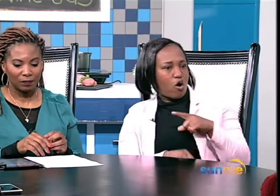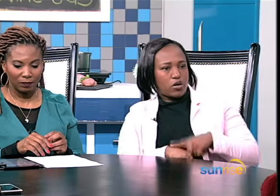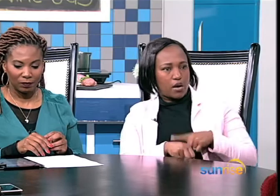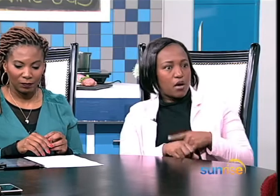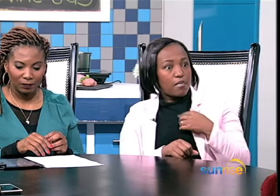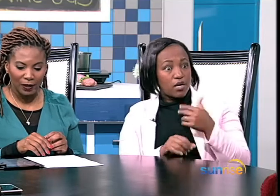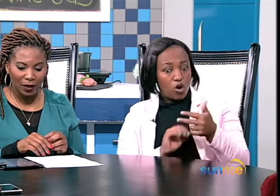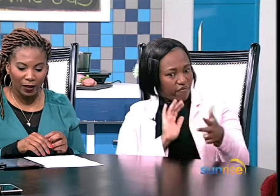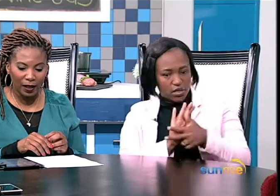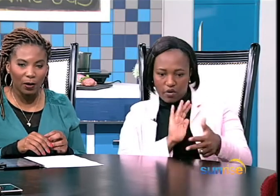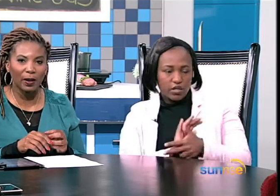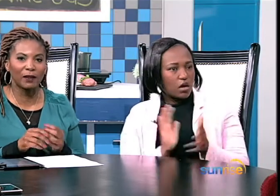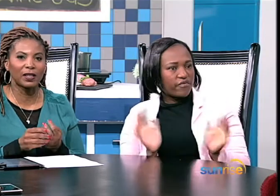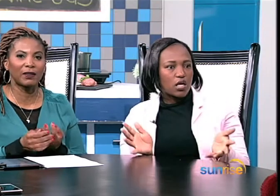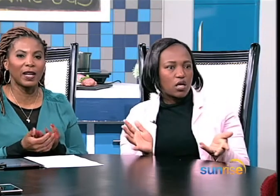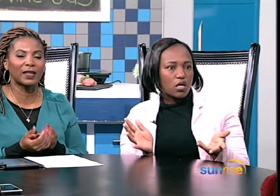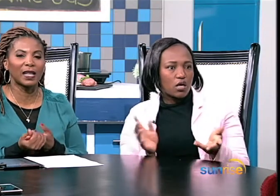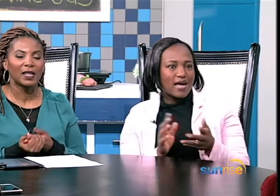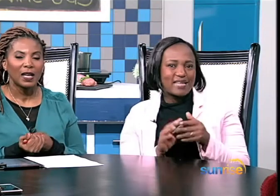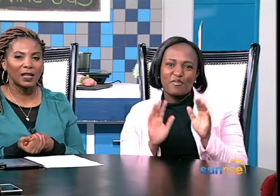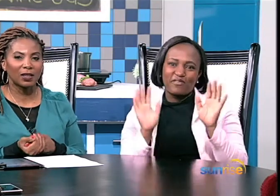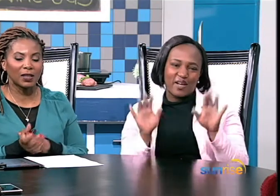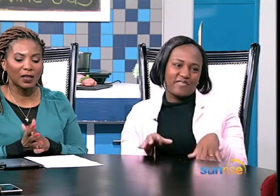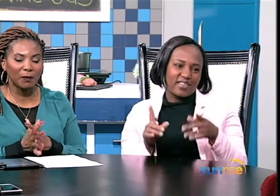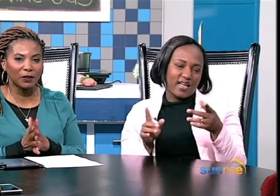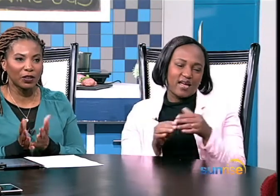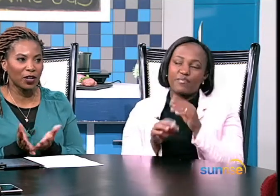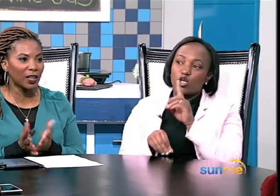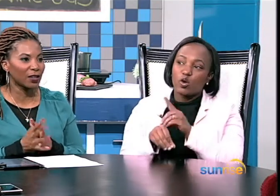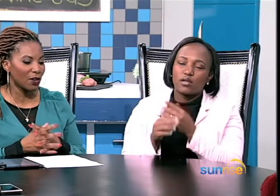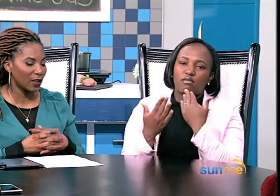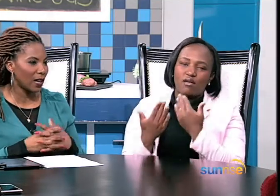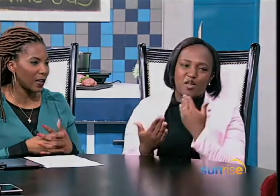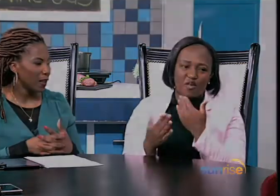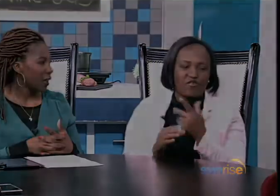official. Okay, well, we'll have to leave it at that. Doctor, thanks very much for joining us on the line.